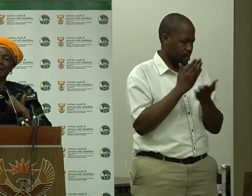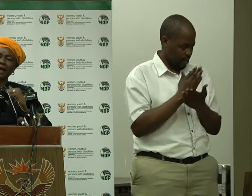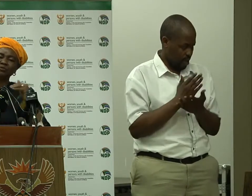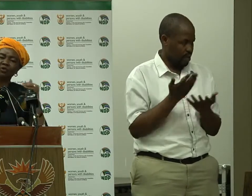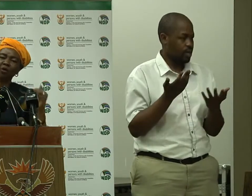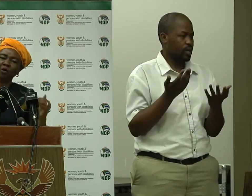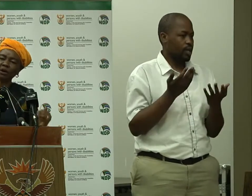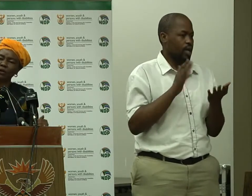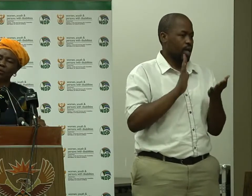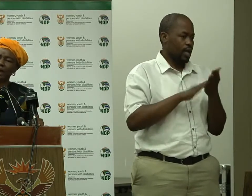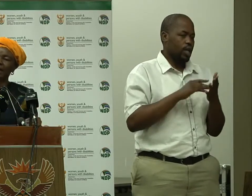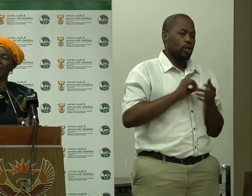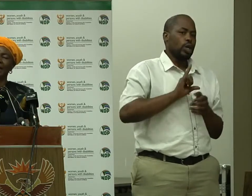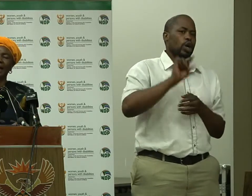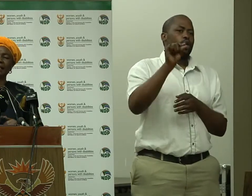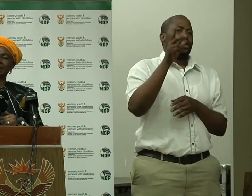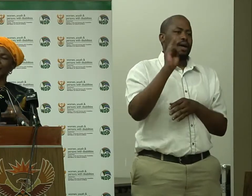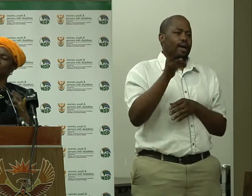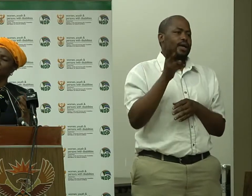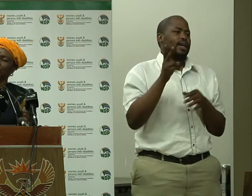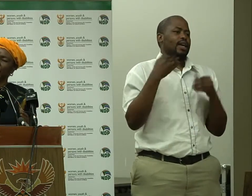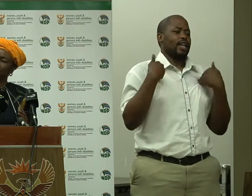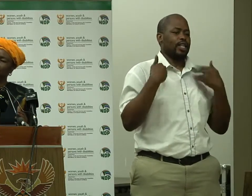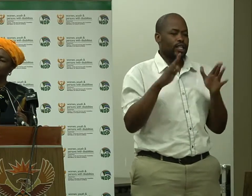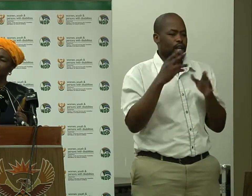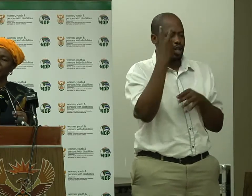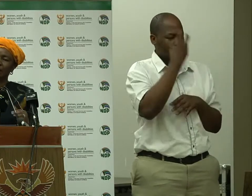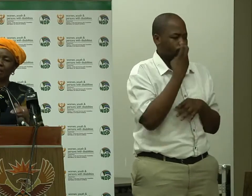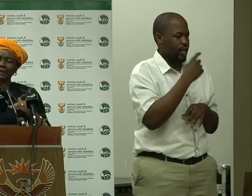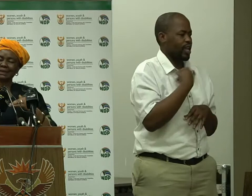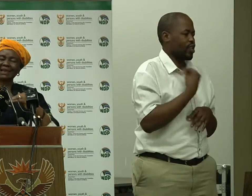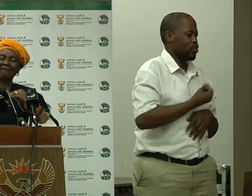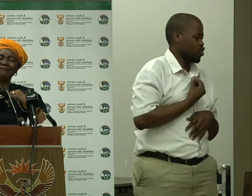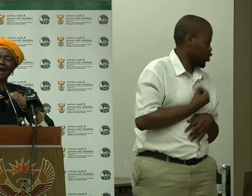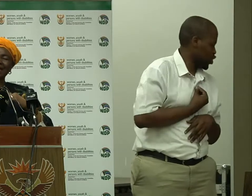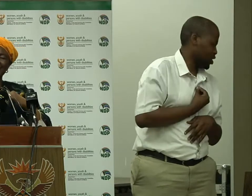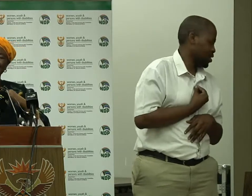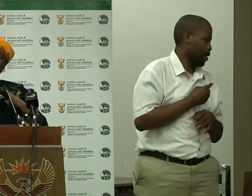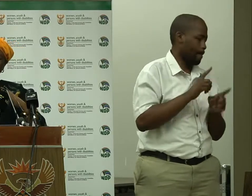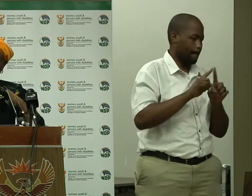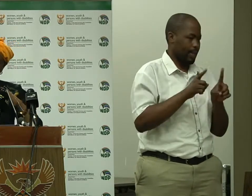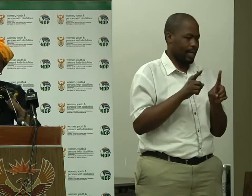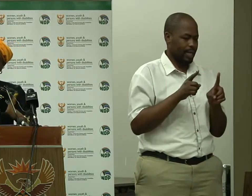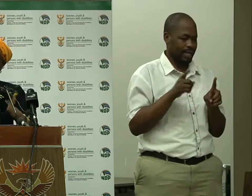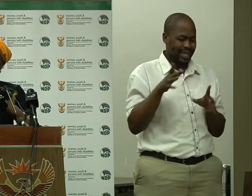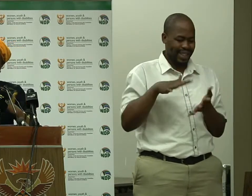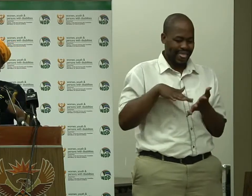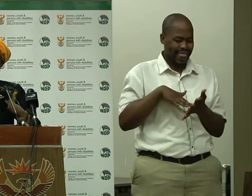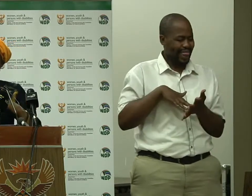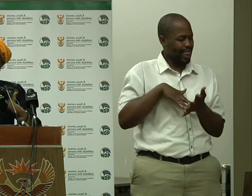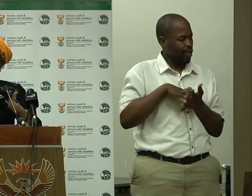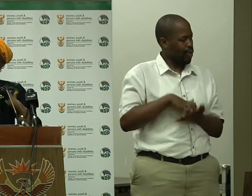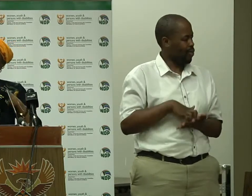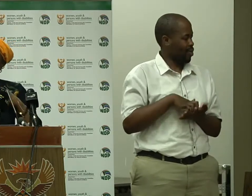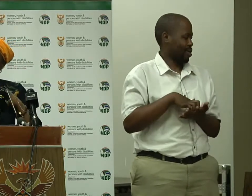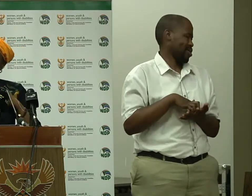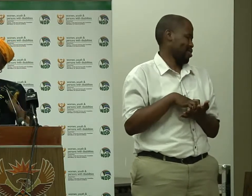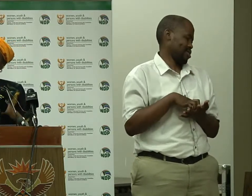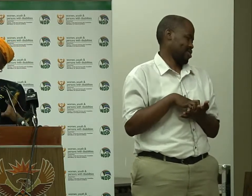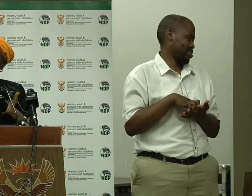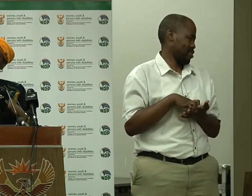rights, then we go all the way and start looking at youth. But the vulnerable groups who have